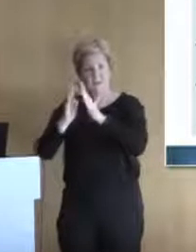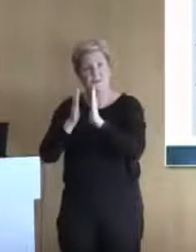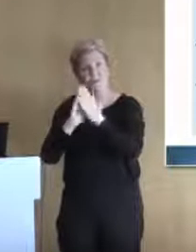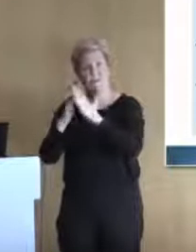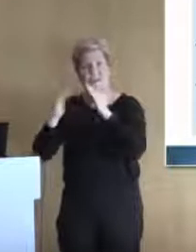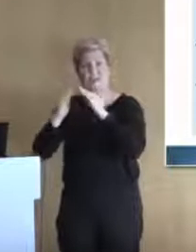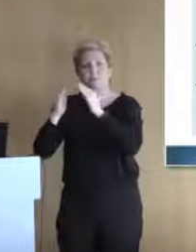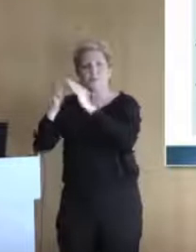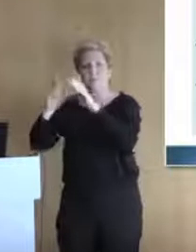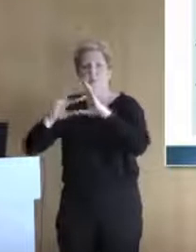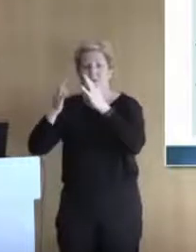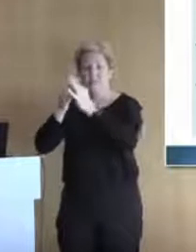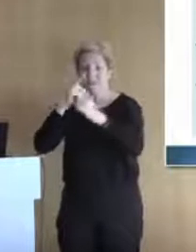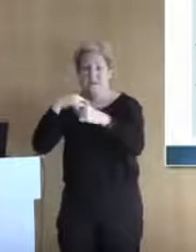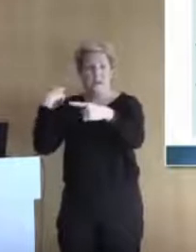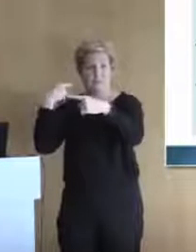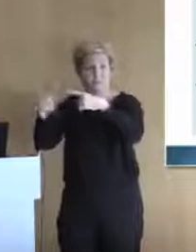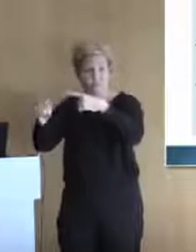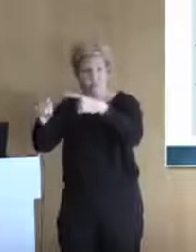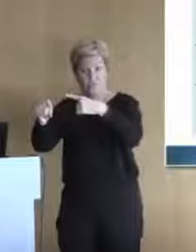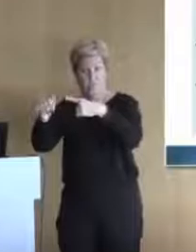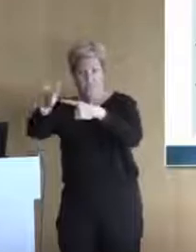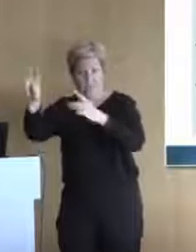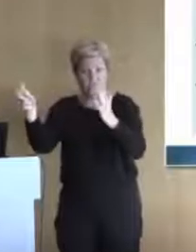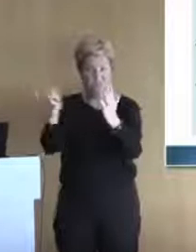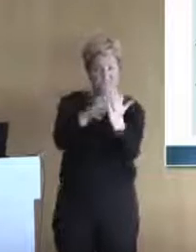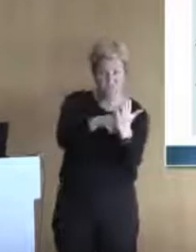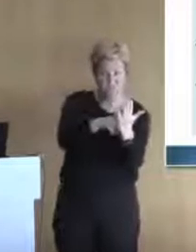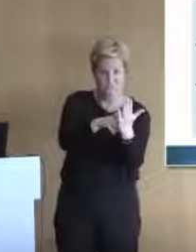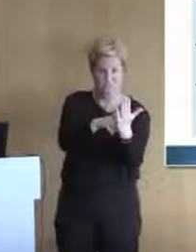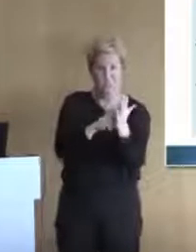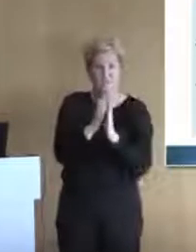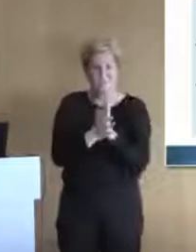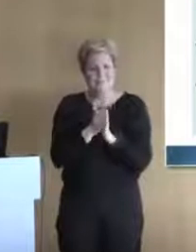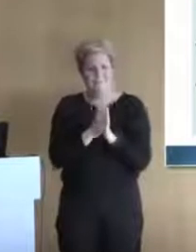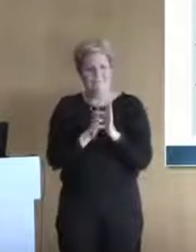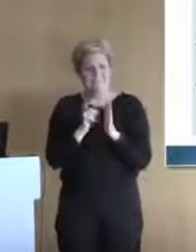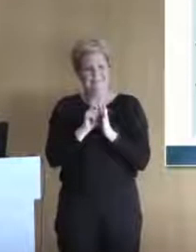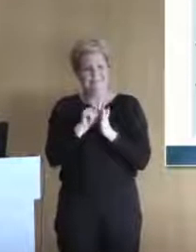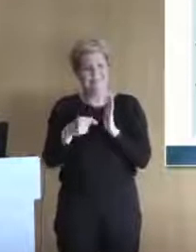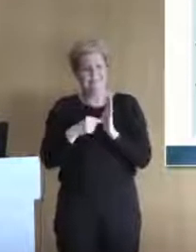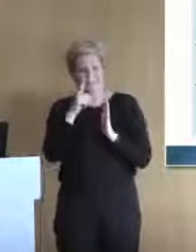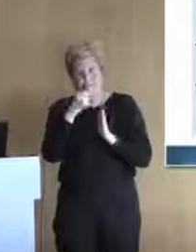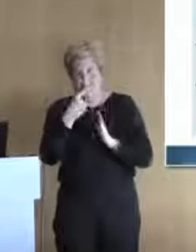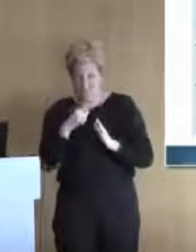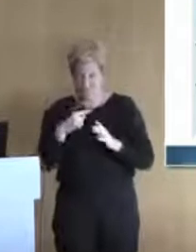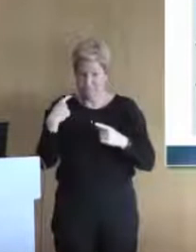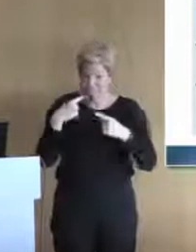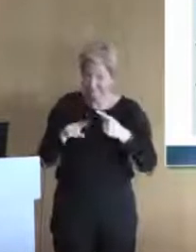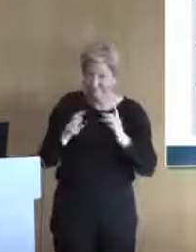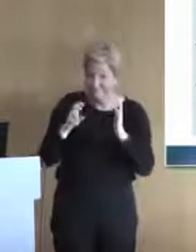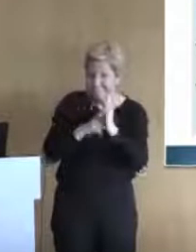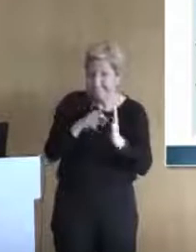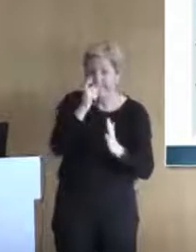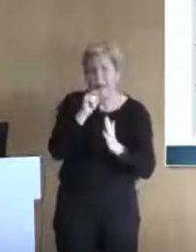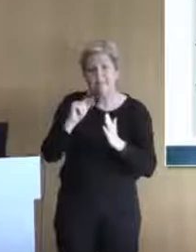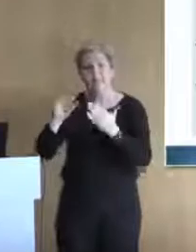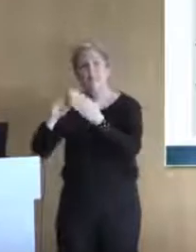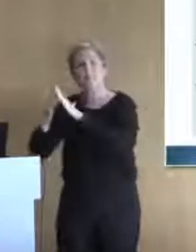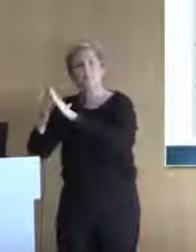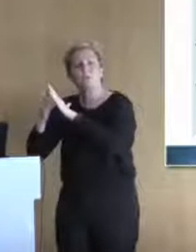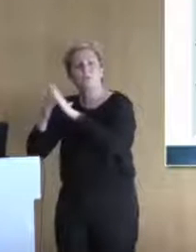or if it's a support provider who's lodging the application, that continues. In terms of